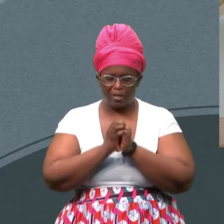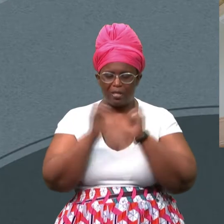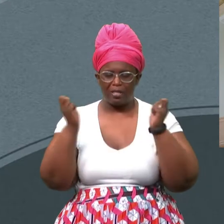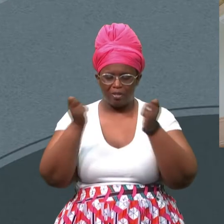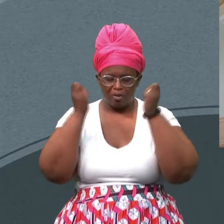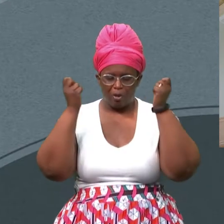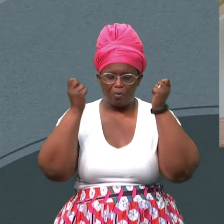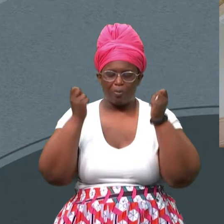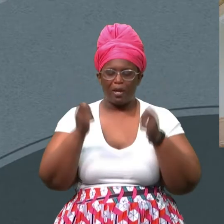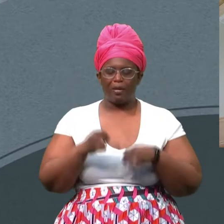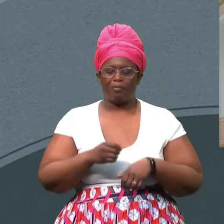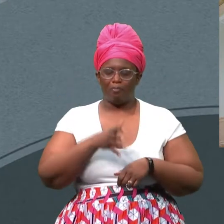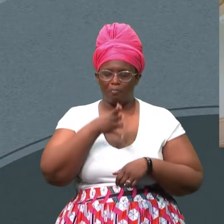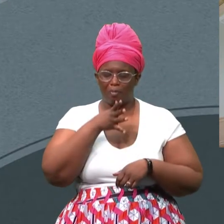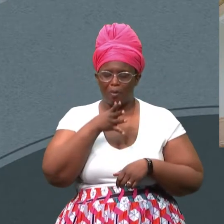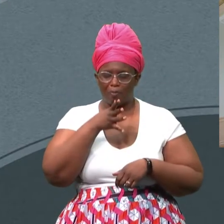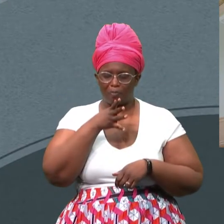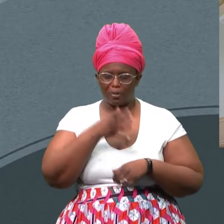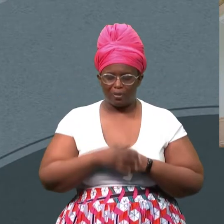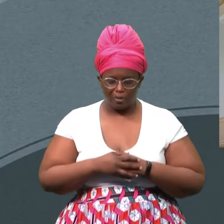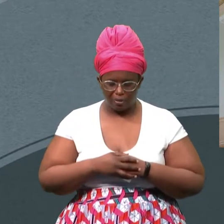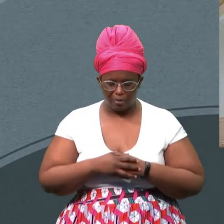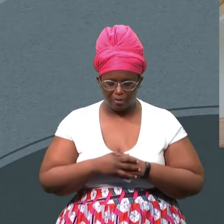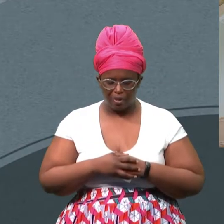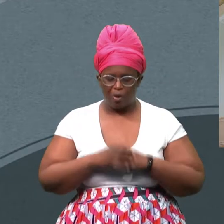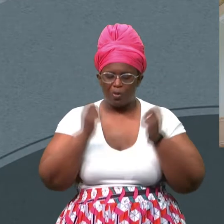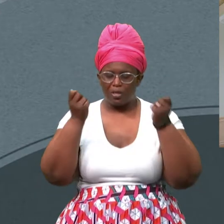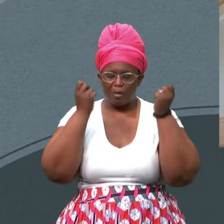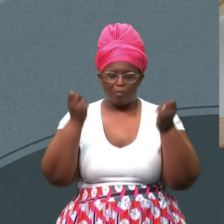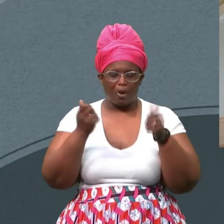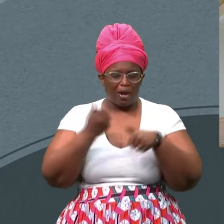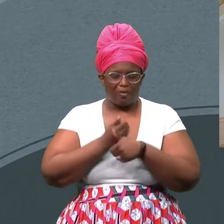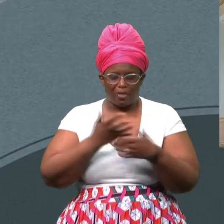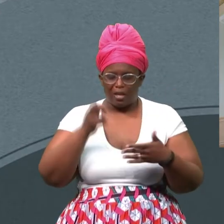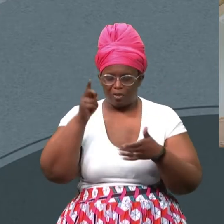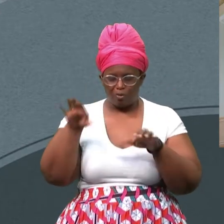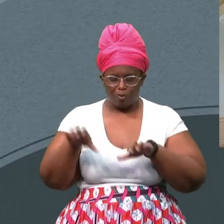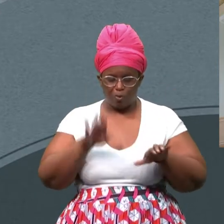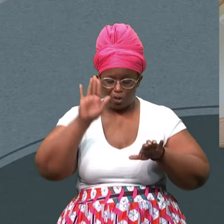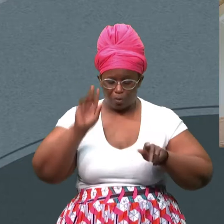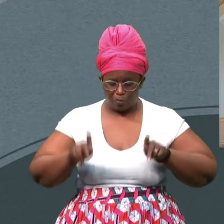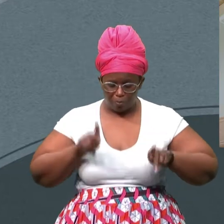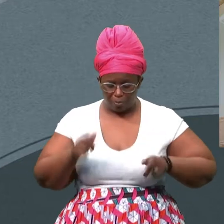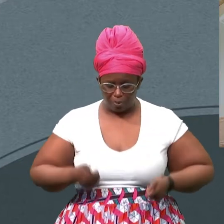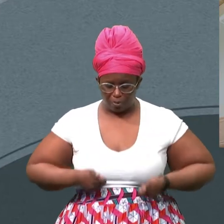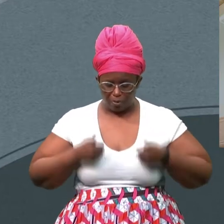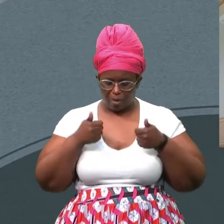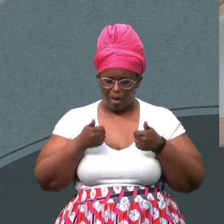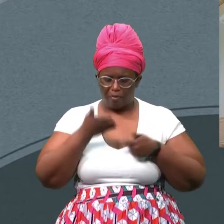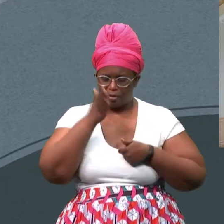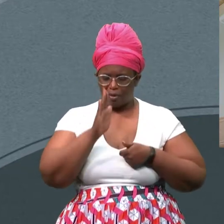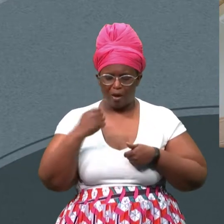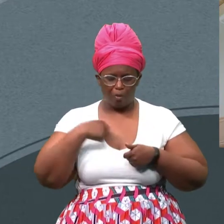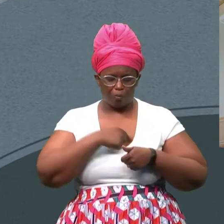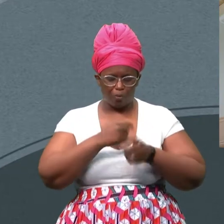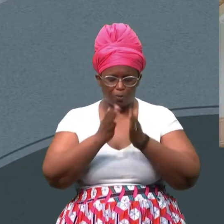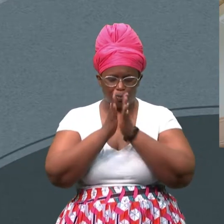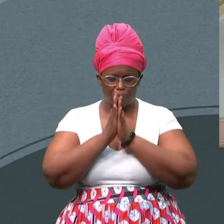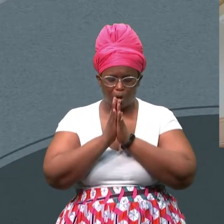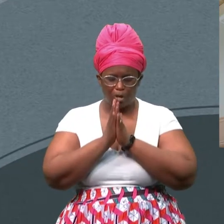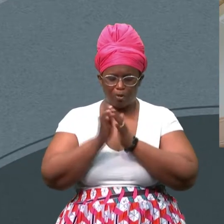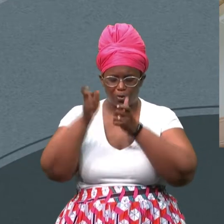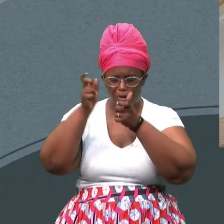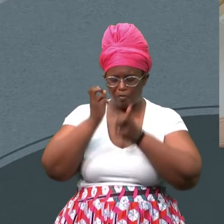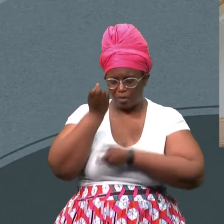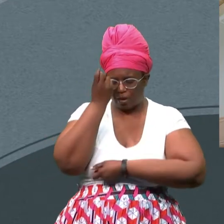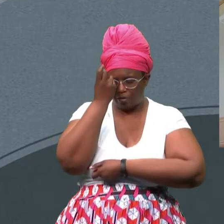celebrate womanhood. We celebrate all that you're doing in the lives of your people. We pray now, God, that today you would grant us a word that